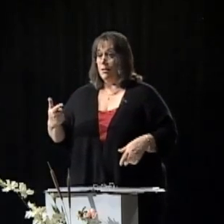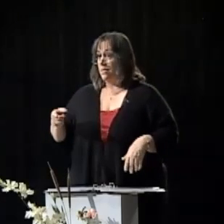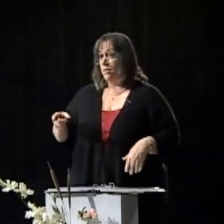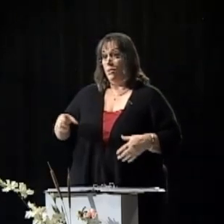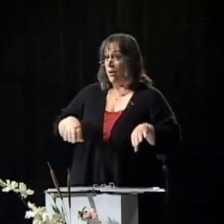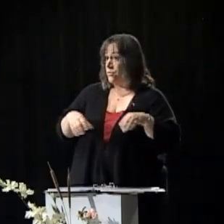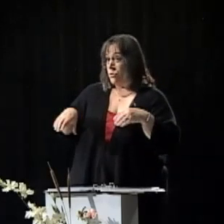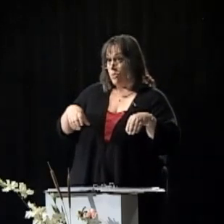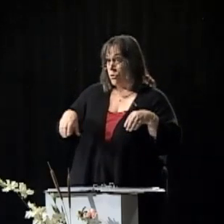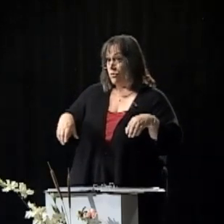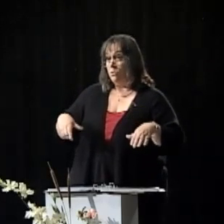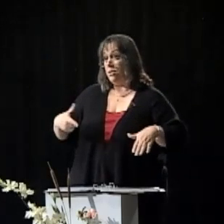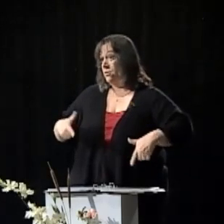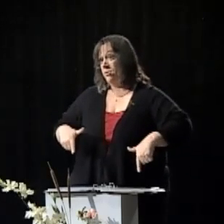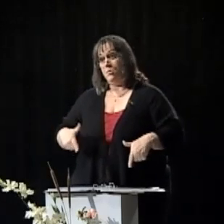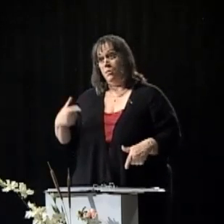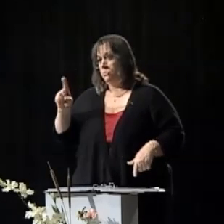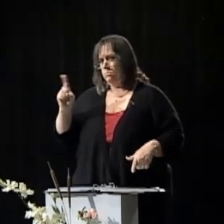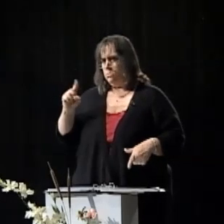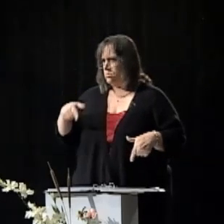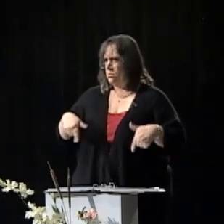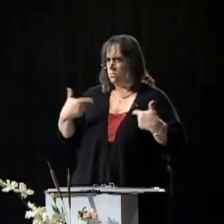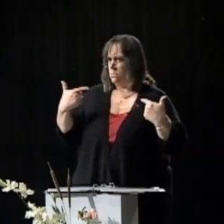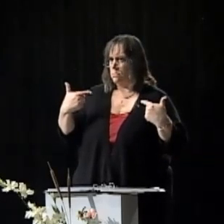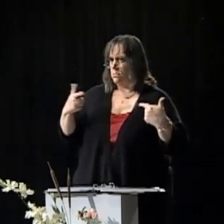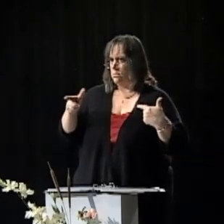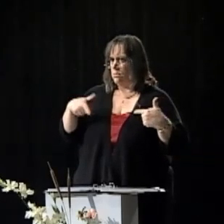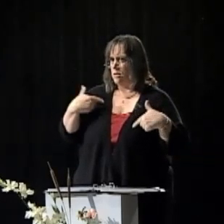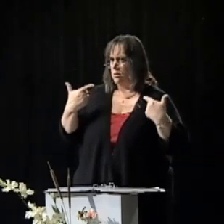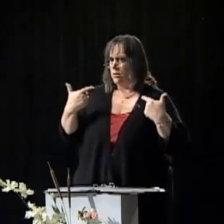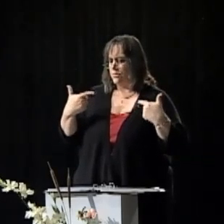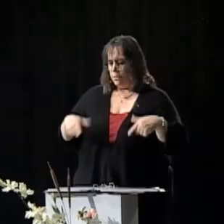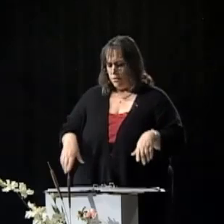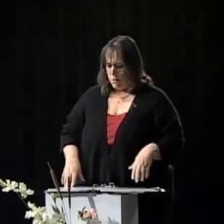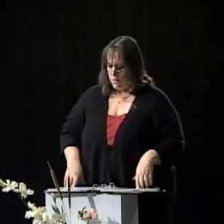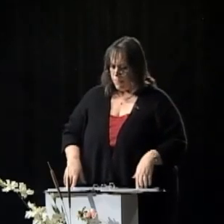You don't have to do the do. You can even just go, where you live.